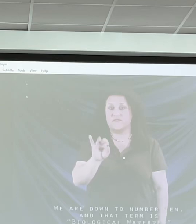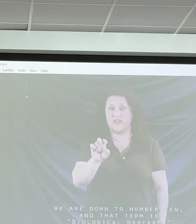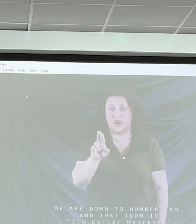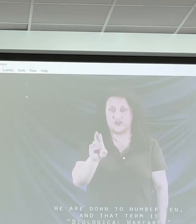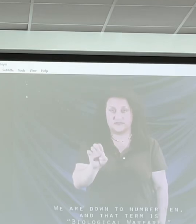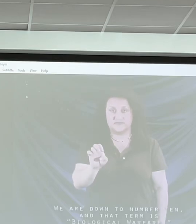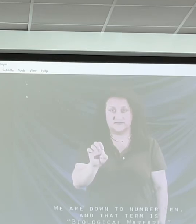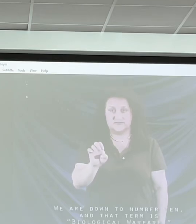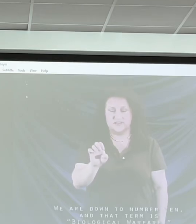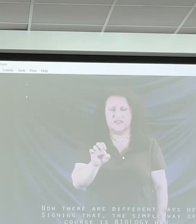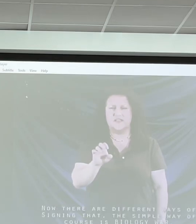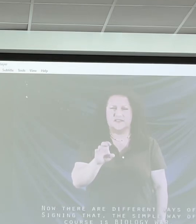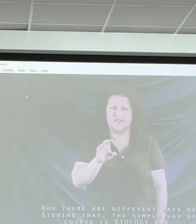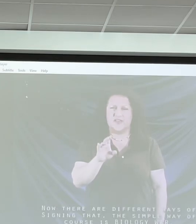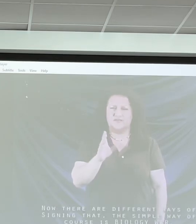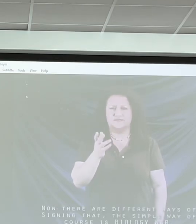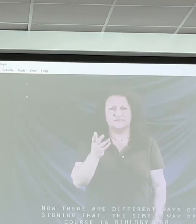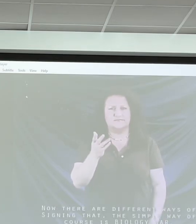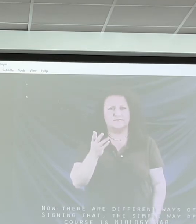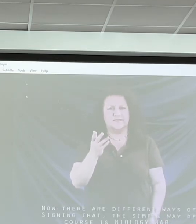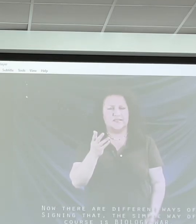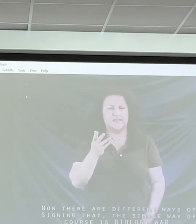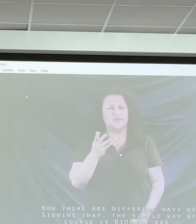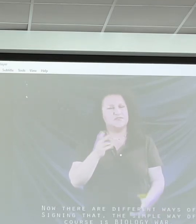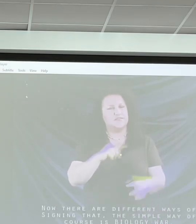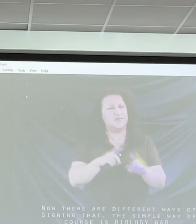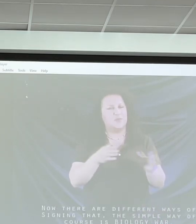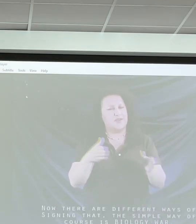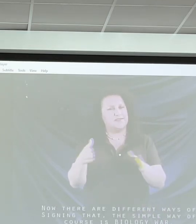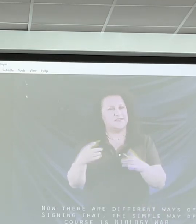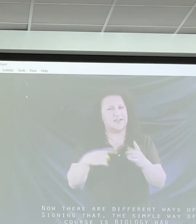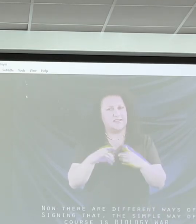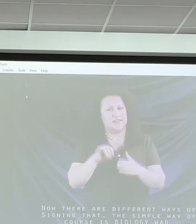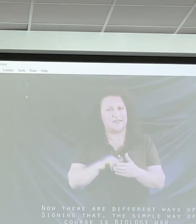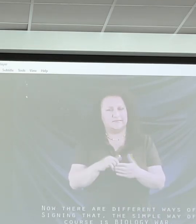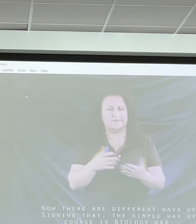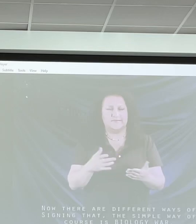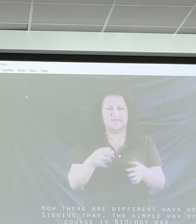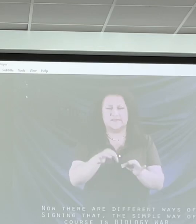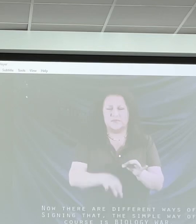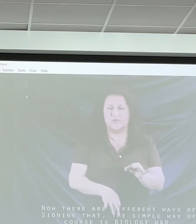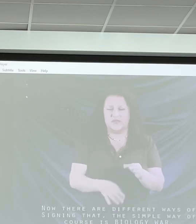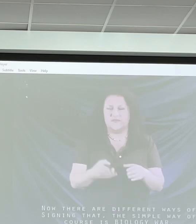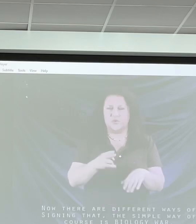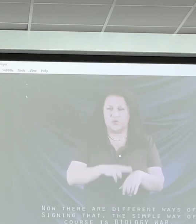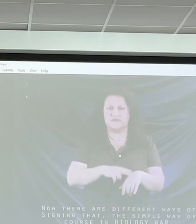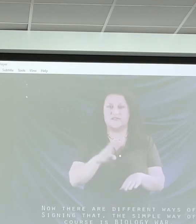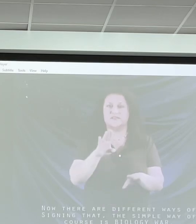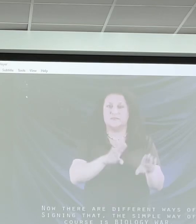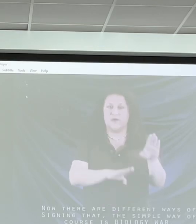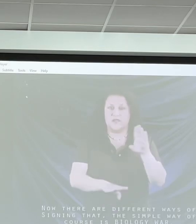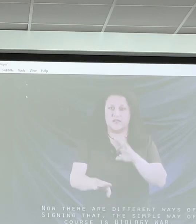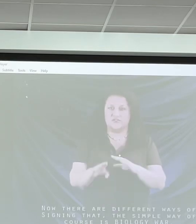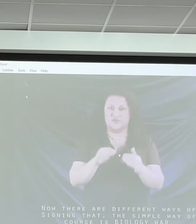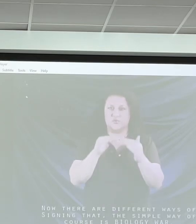warfare. Now, there's different ways of signing that. The simple way, of course, is biological